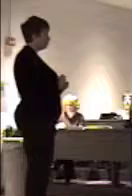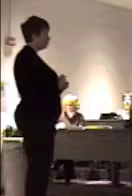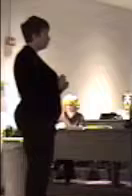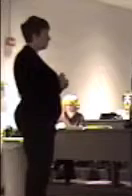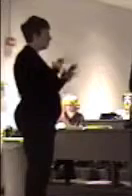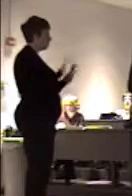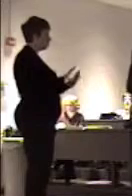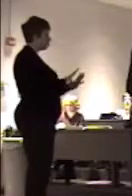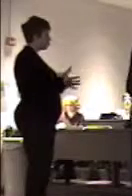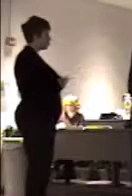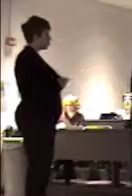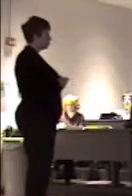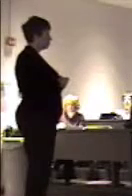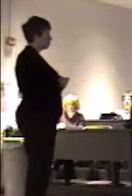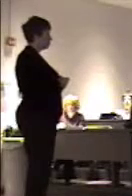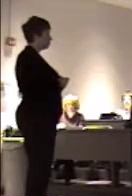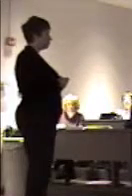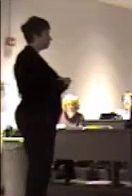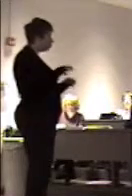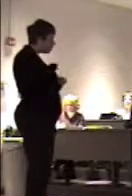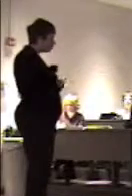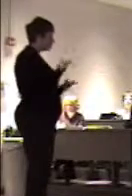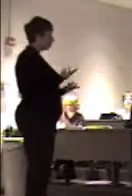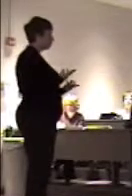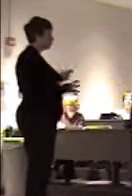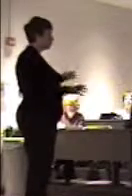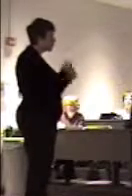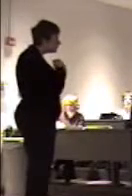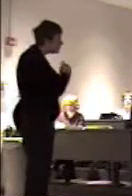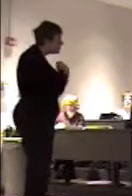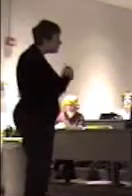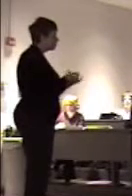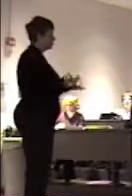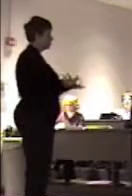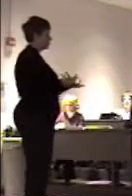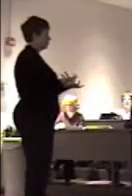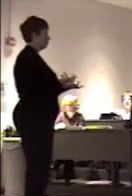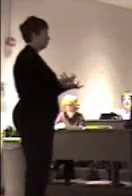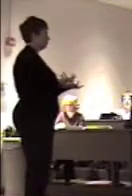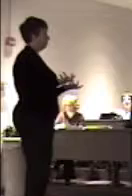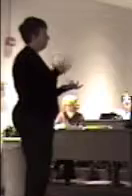Do some push-ups. That's military. Do some sit-ups.